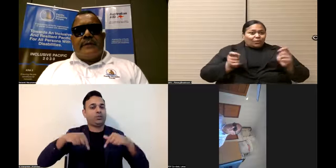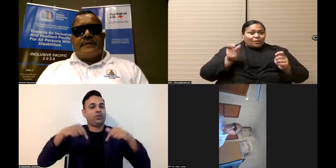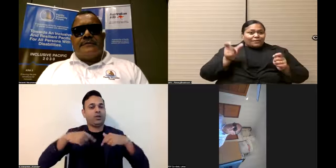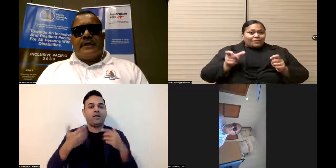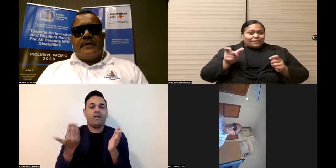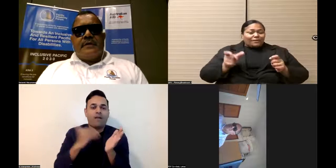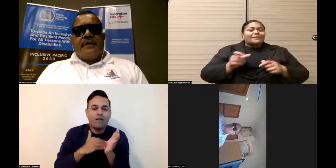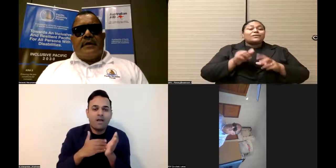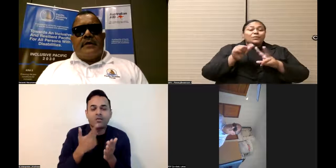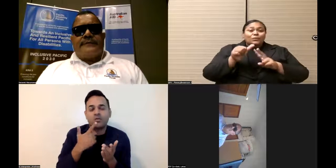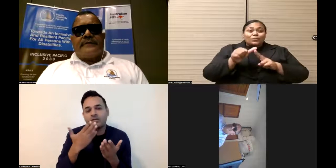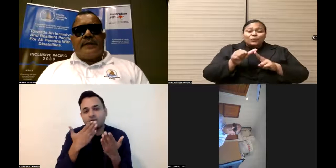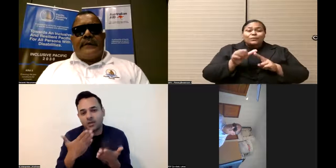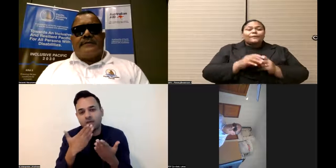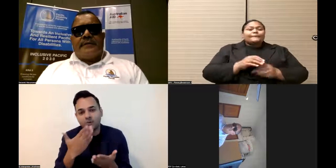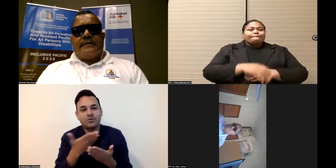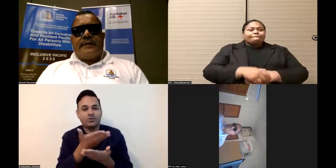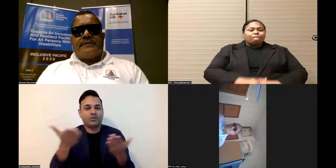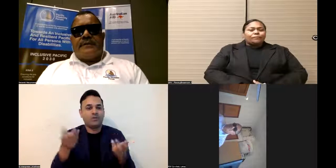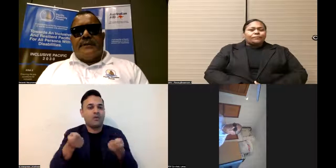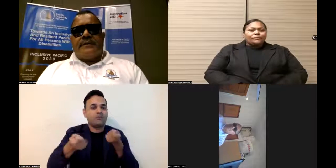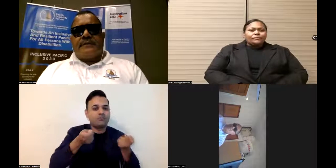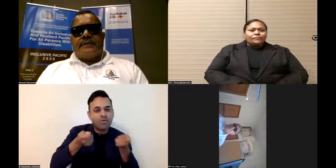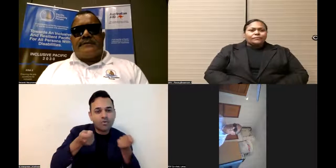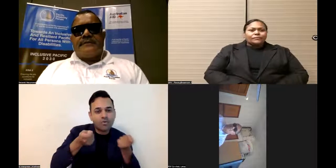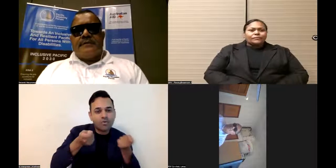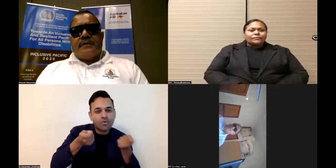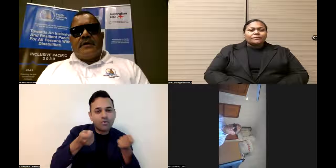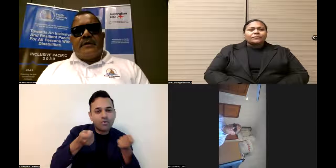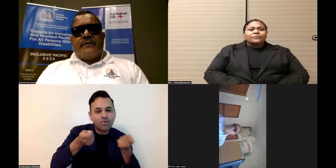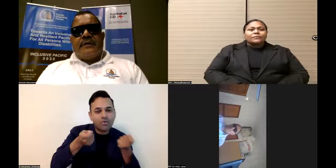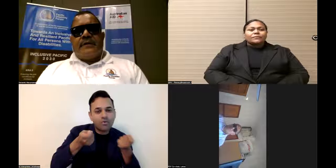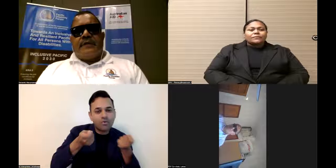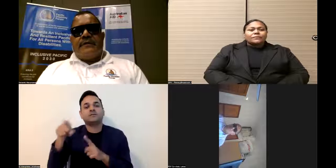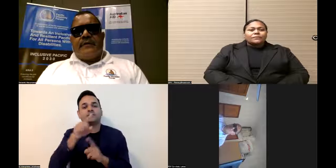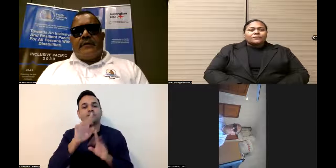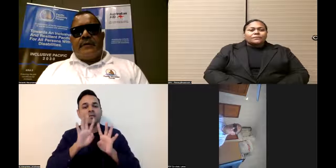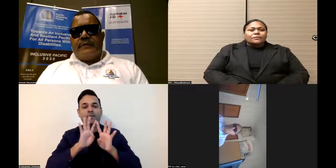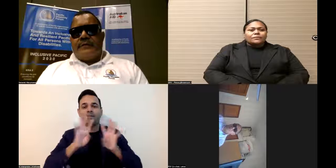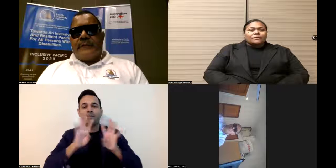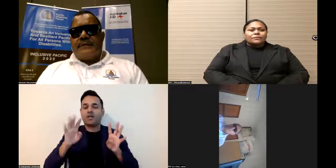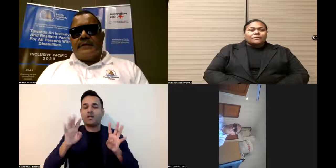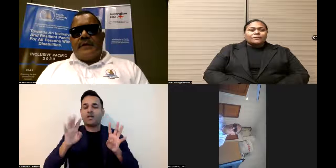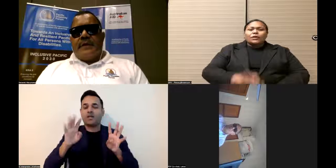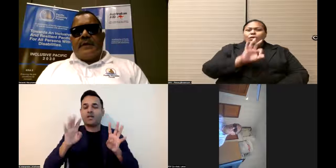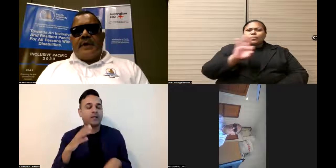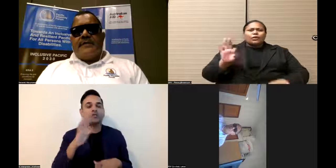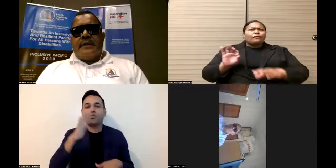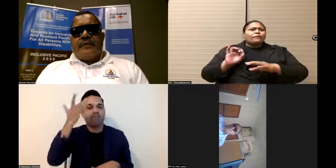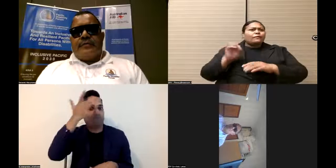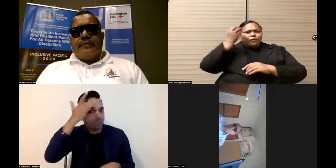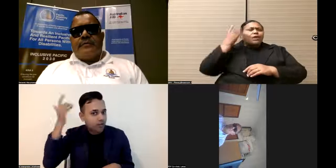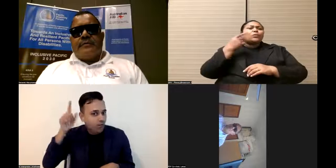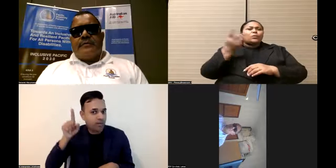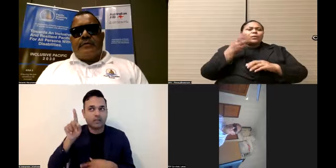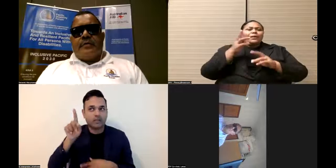to the US Special Advisor on International Disability Rights. We thank you for your wonderful comment. I